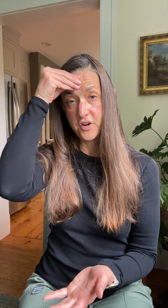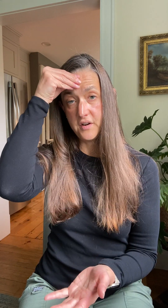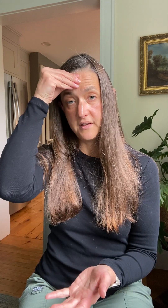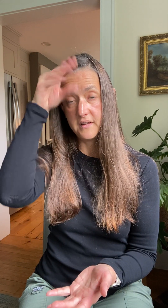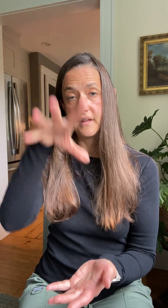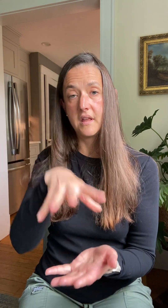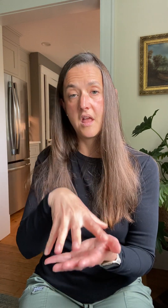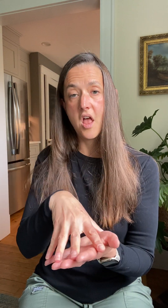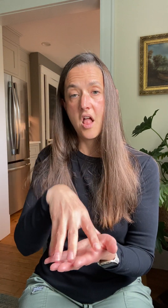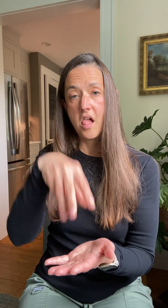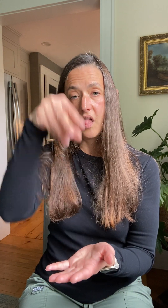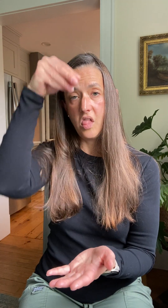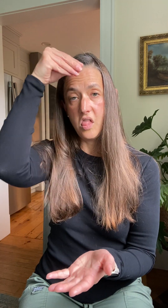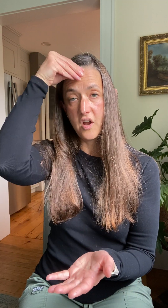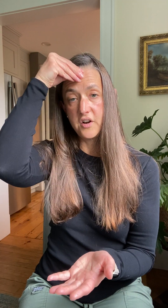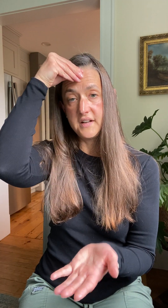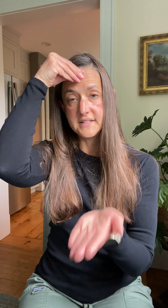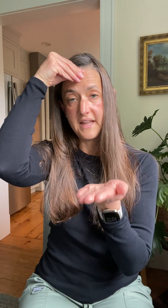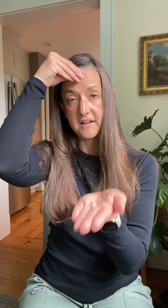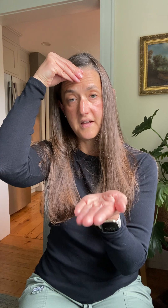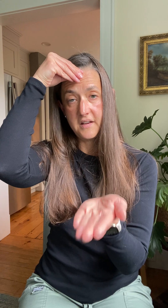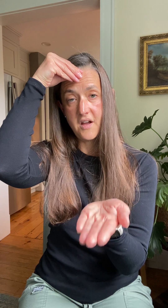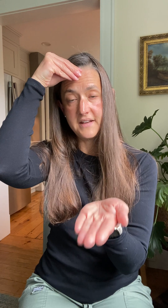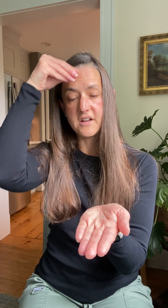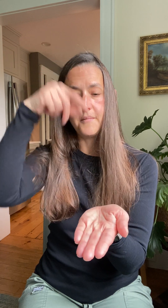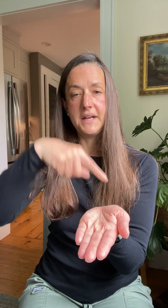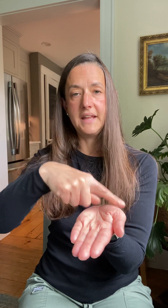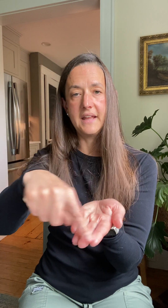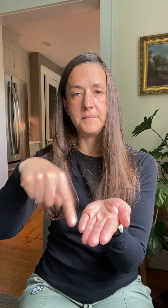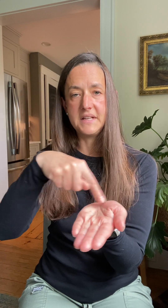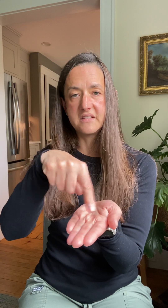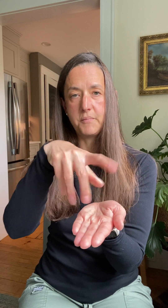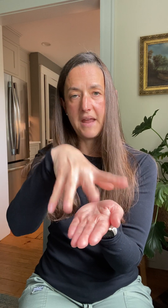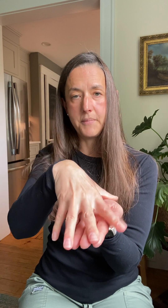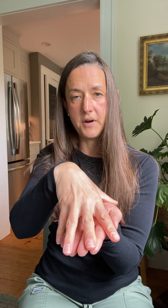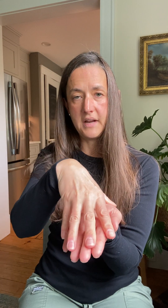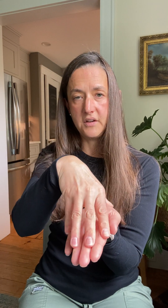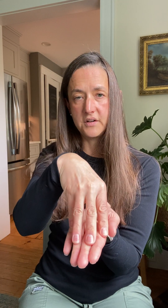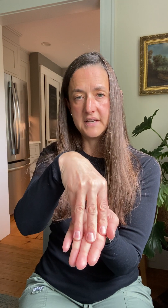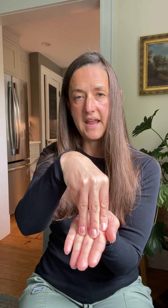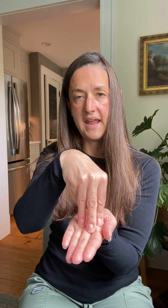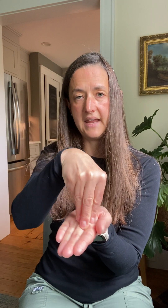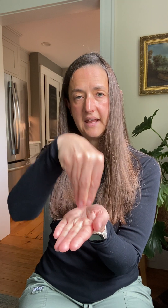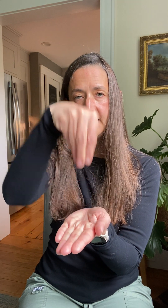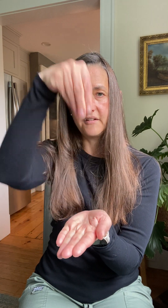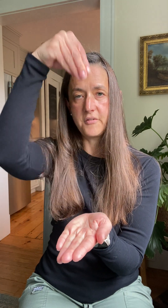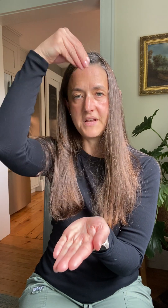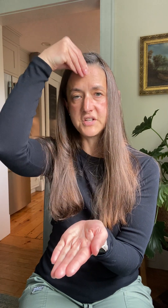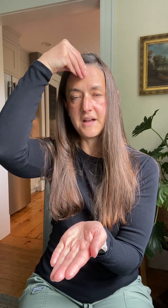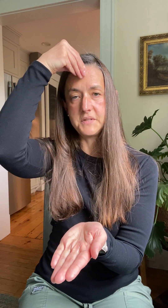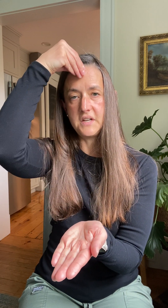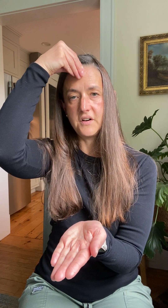Learn. Learn is like a non-dominant hand piece of paper, and you're taking the information up to your